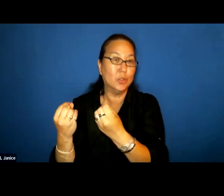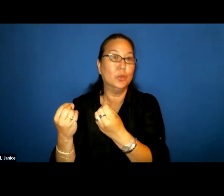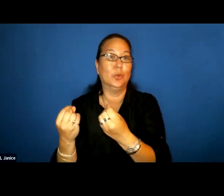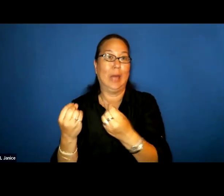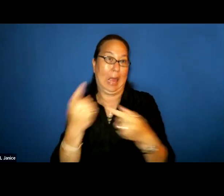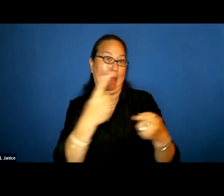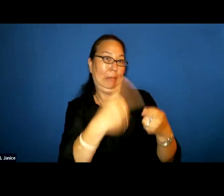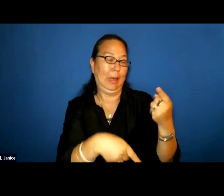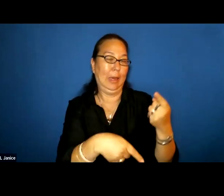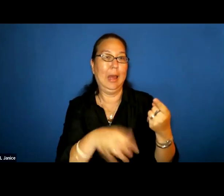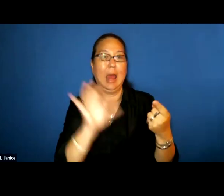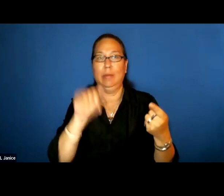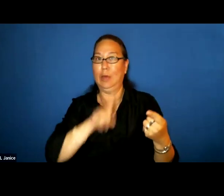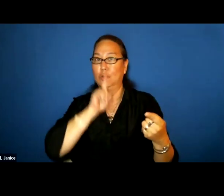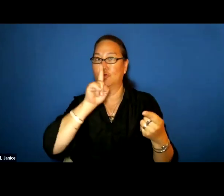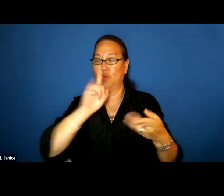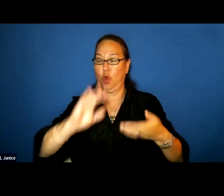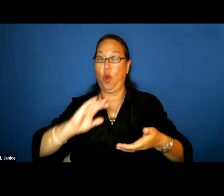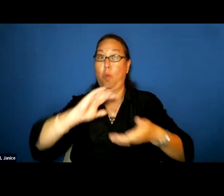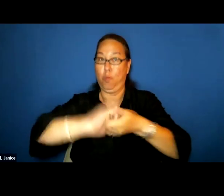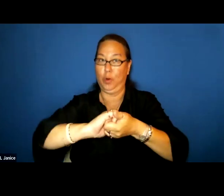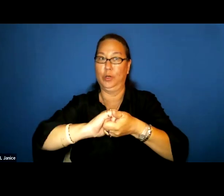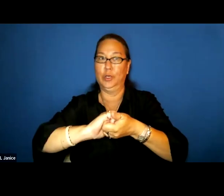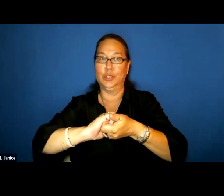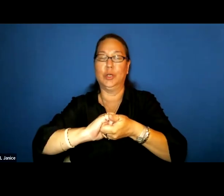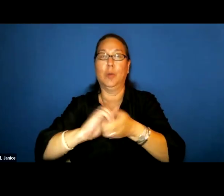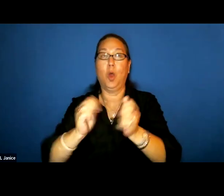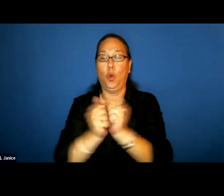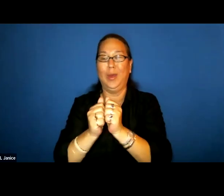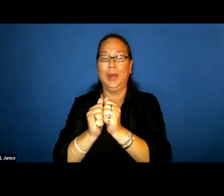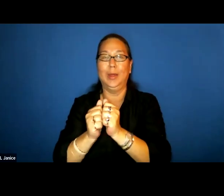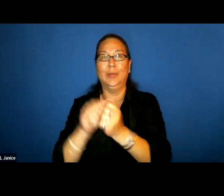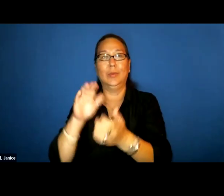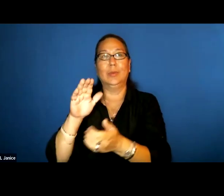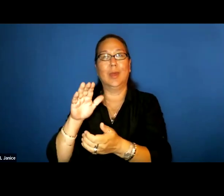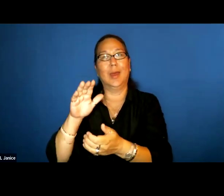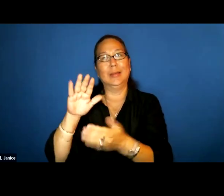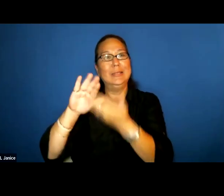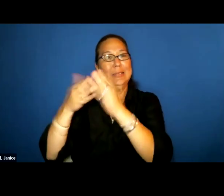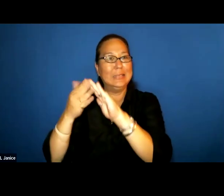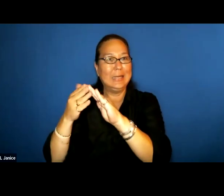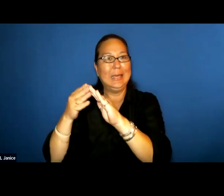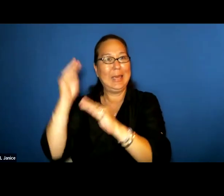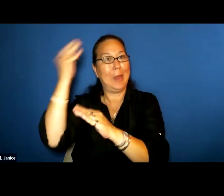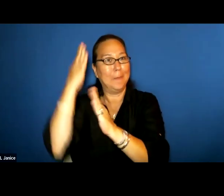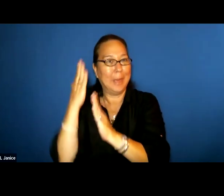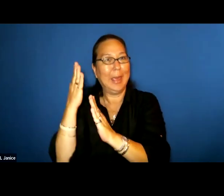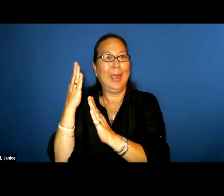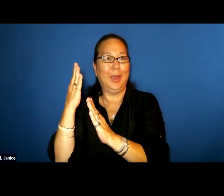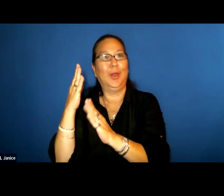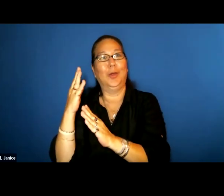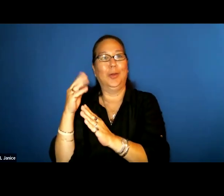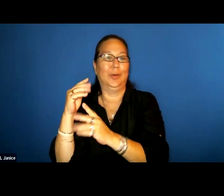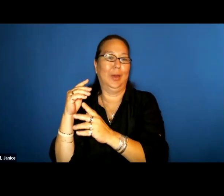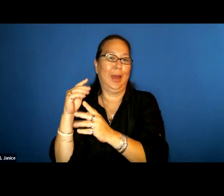like the true partnership of the city and the mayor with the school district and the superintendent. And I could